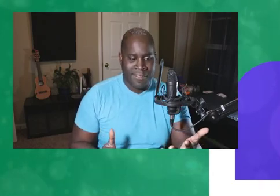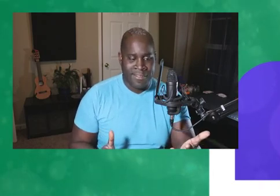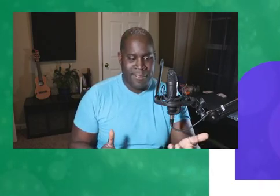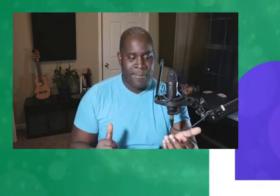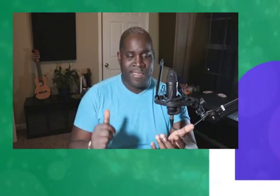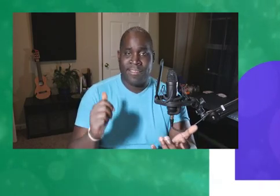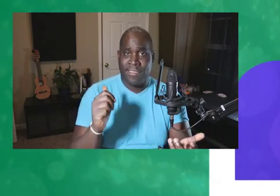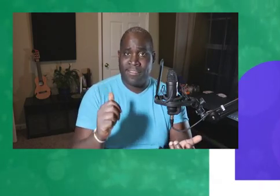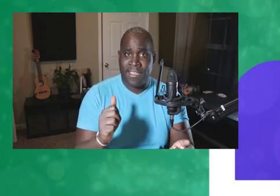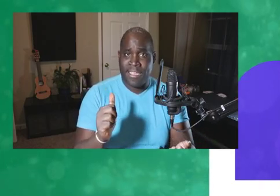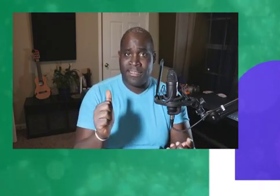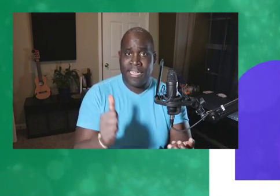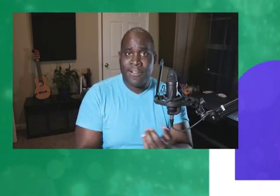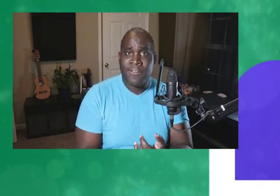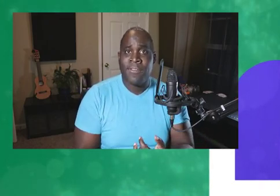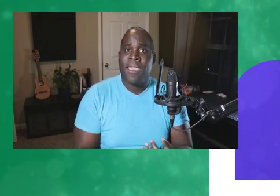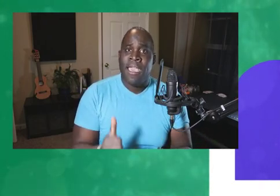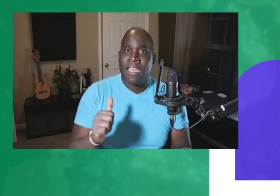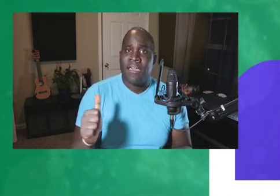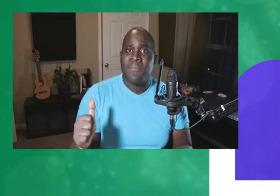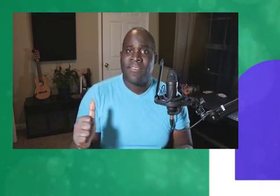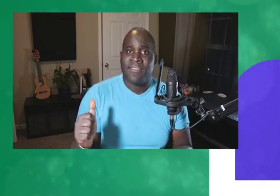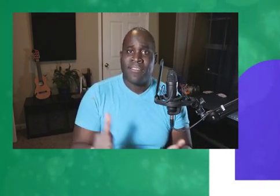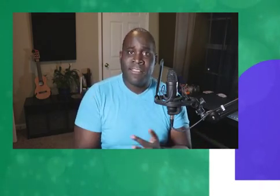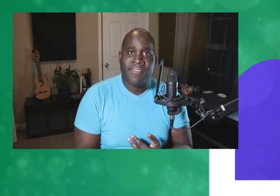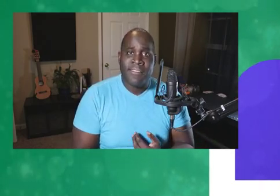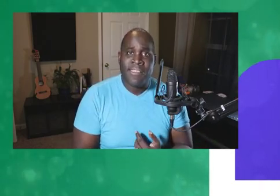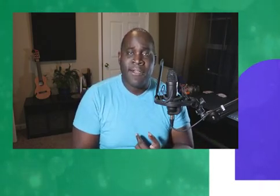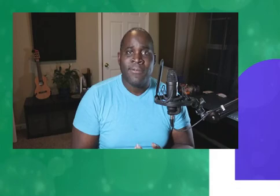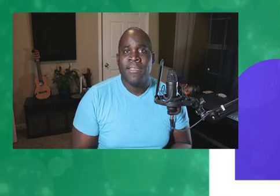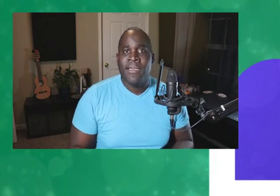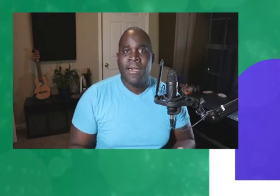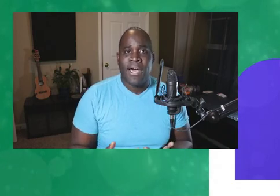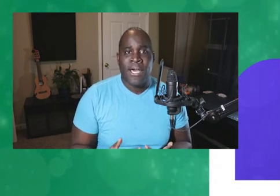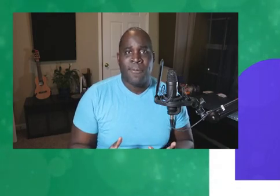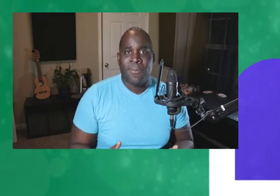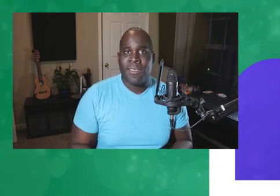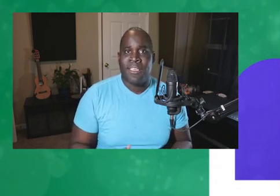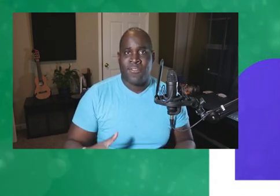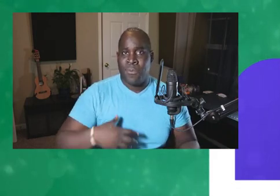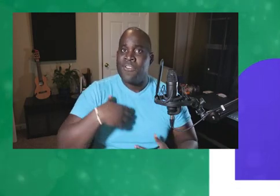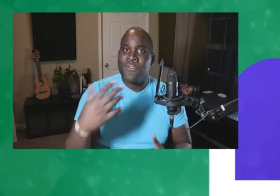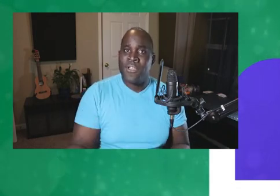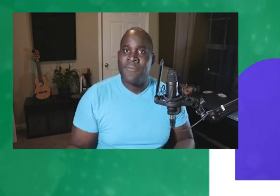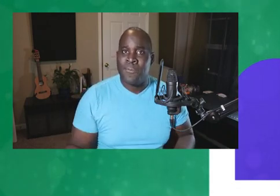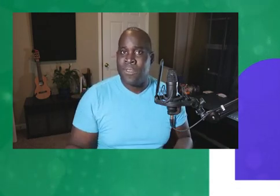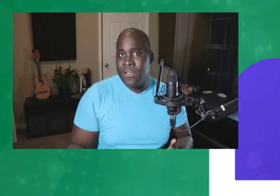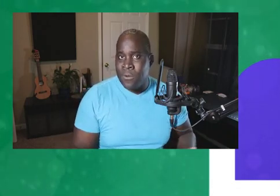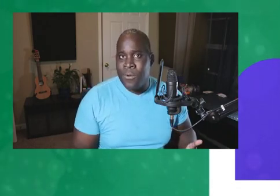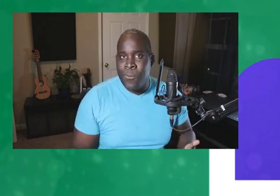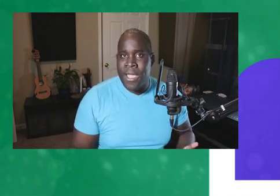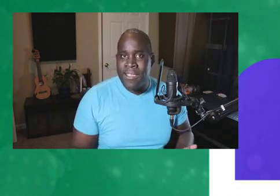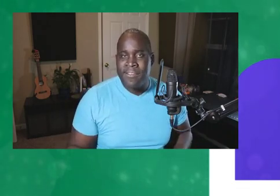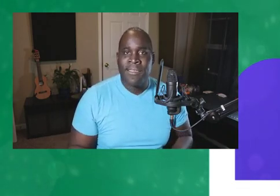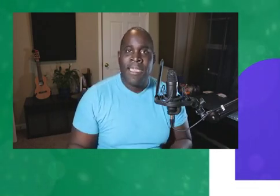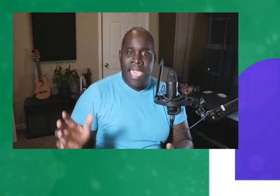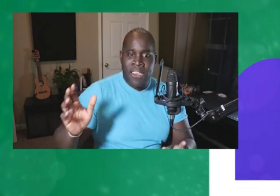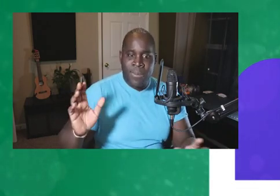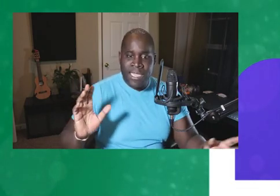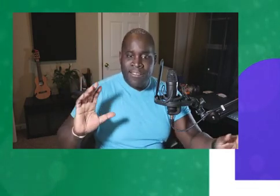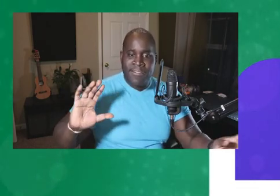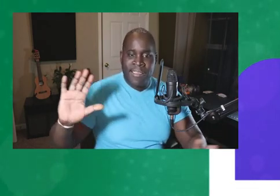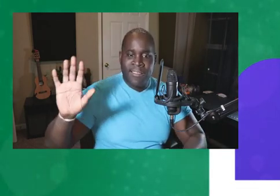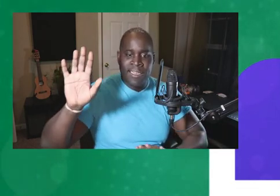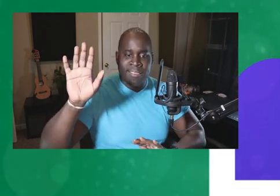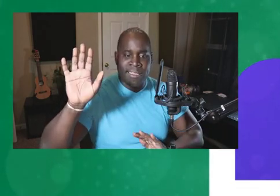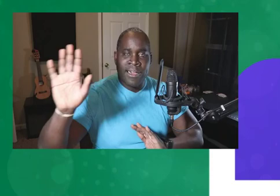how to basically sign letters, how to have basic sentences out, express yourself in really cool ways, and you'll